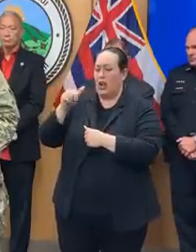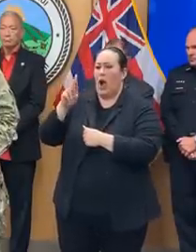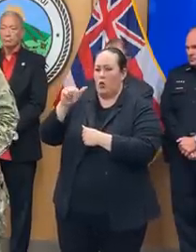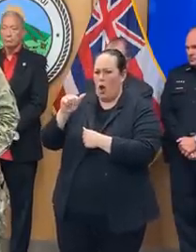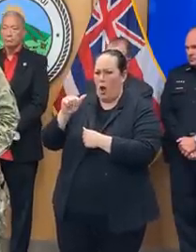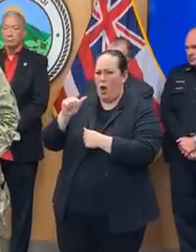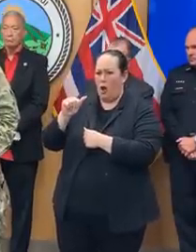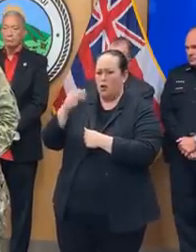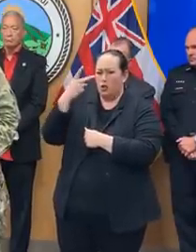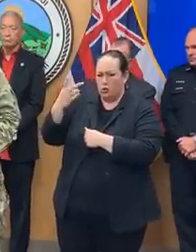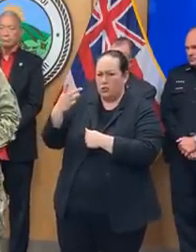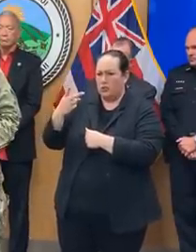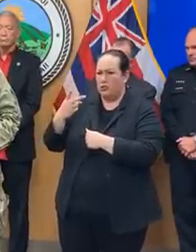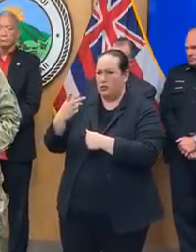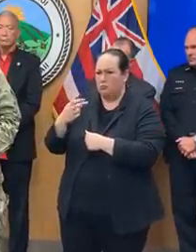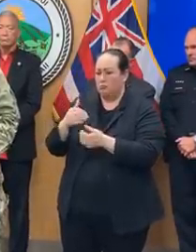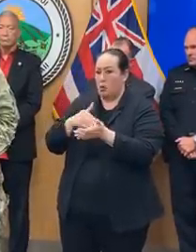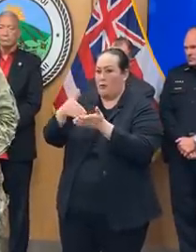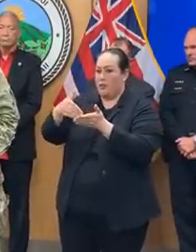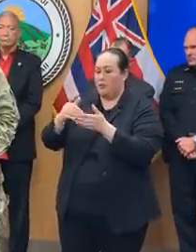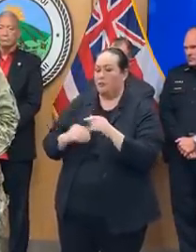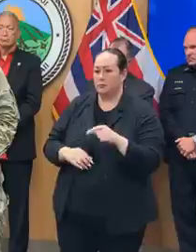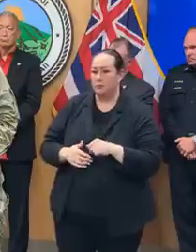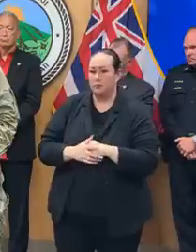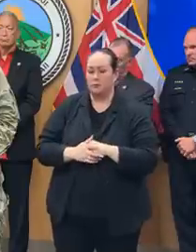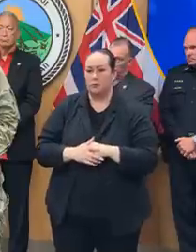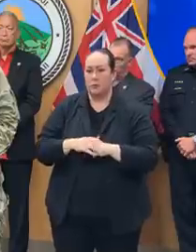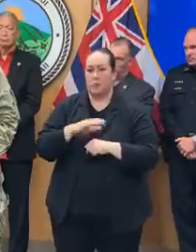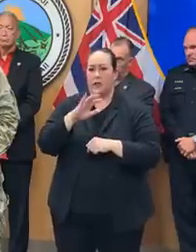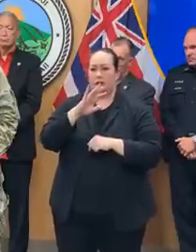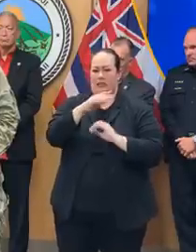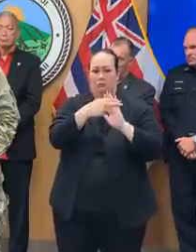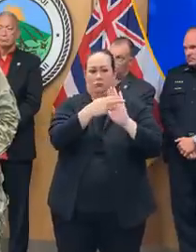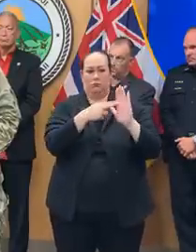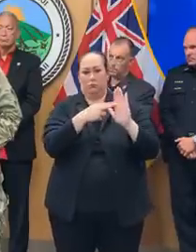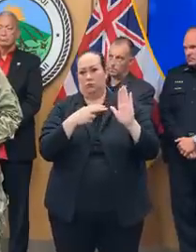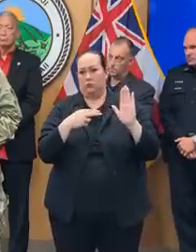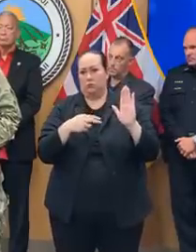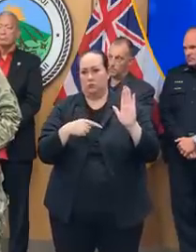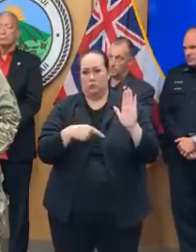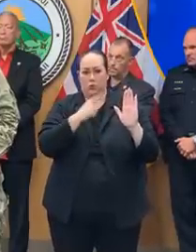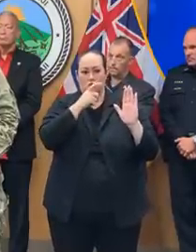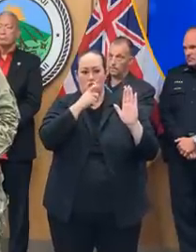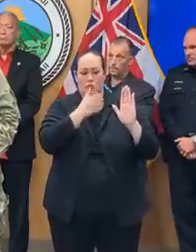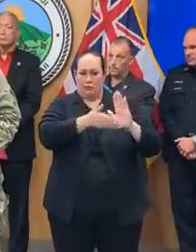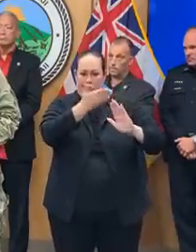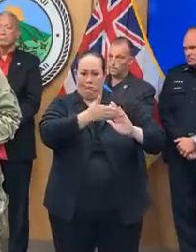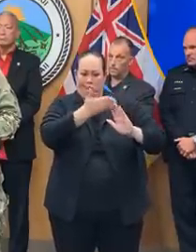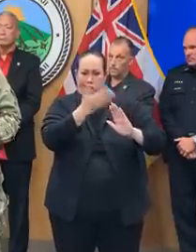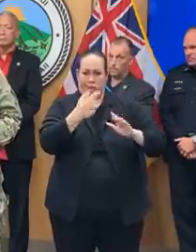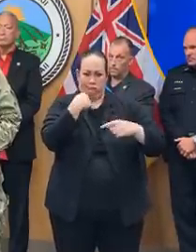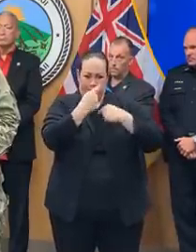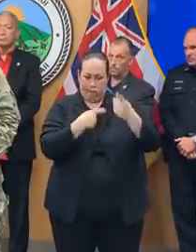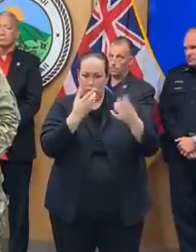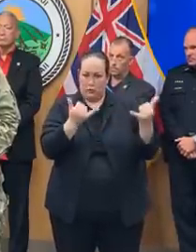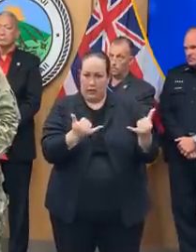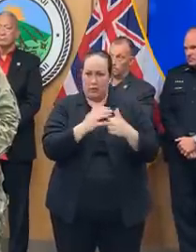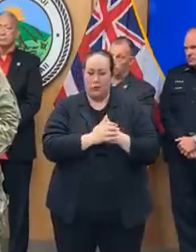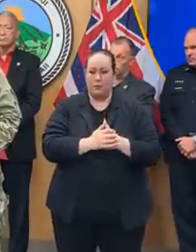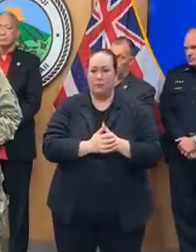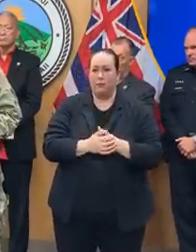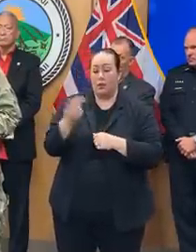him a lot on the podium here. He's been designated by Governor Green as the incident commander. So between those two, they're back on Oahu right